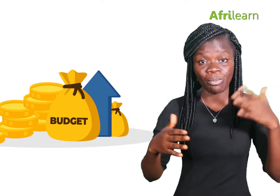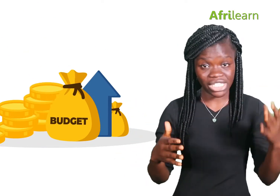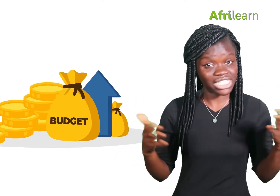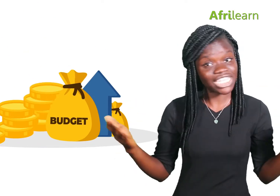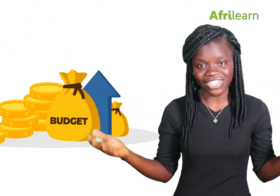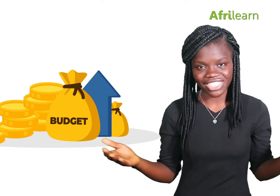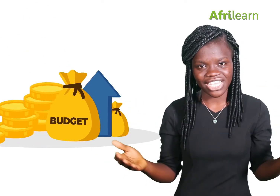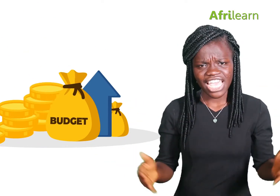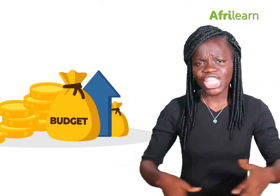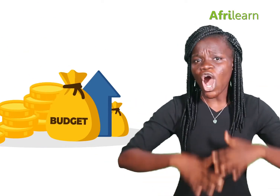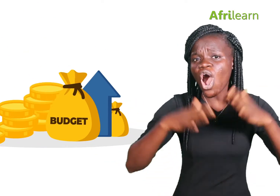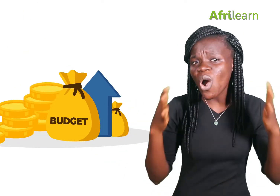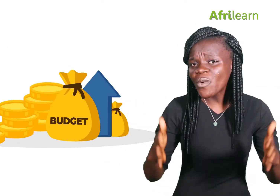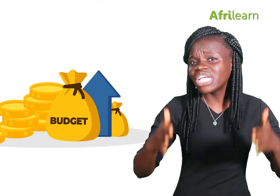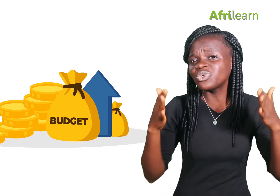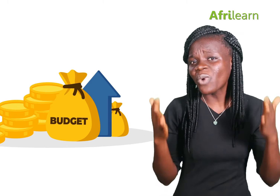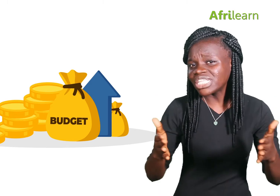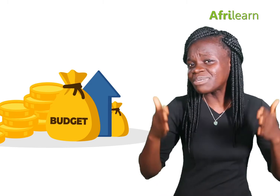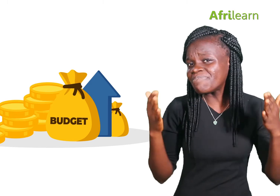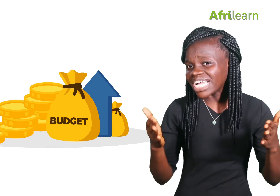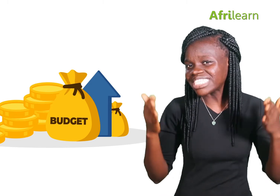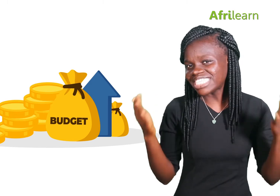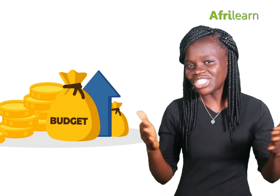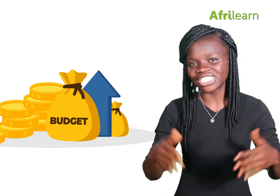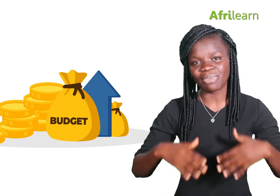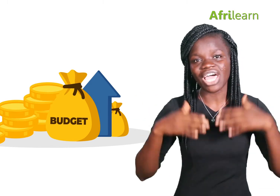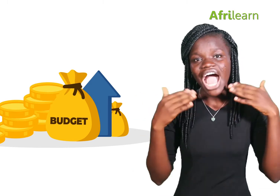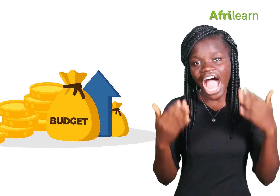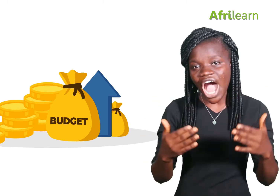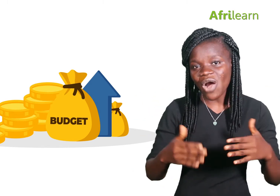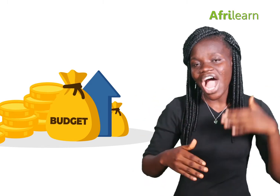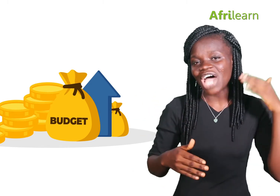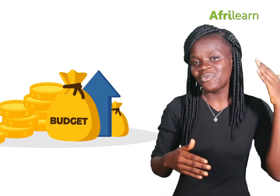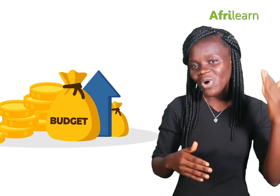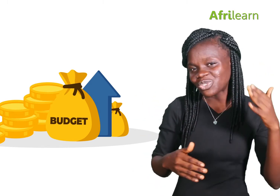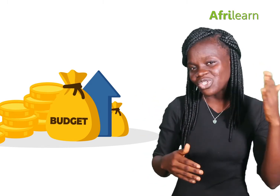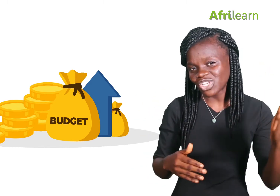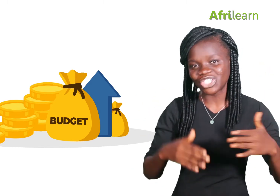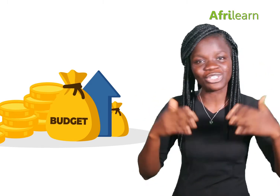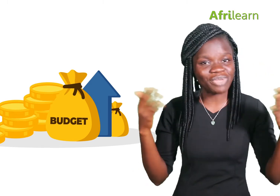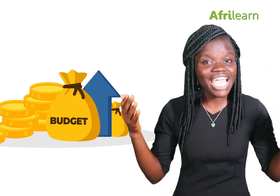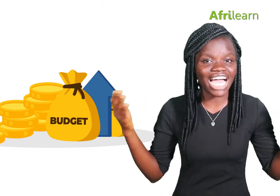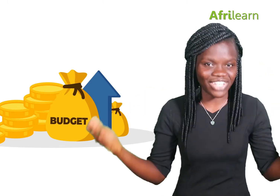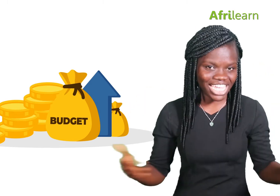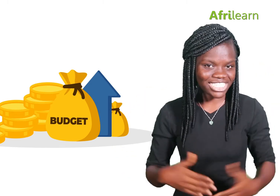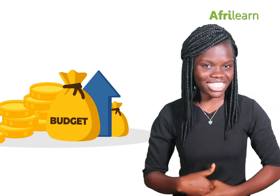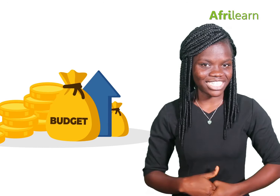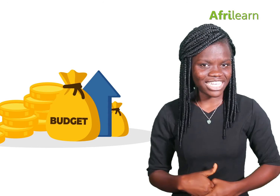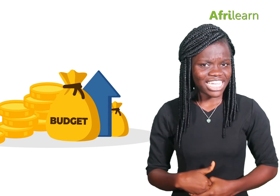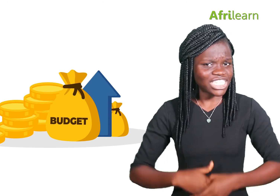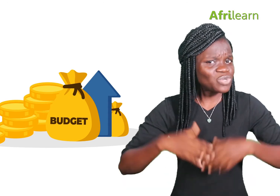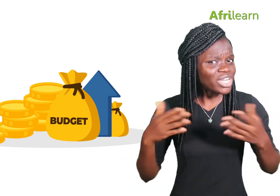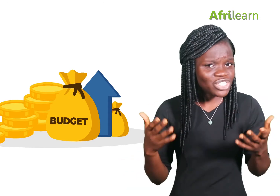at the opportunity cost. They always want to make decisions about how and what resources should be